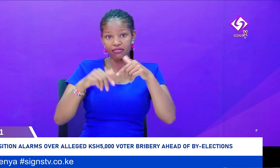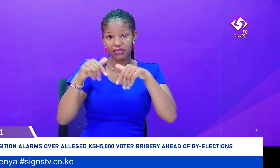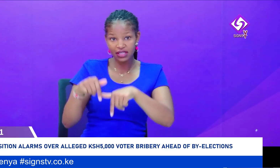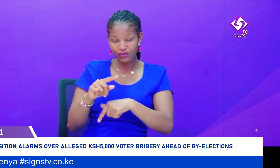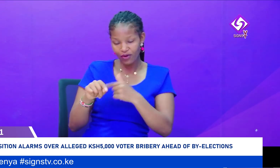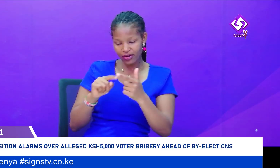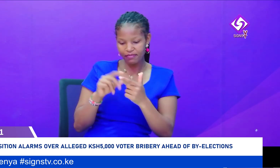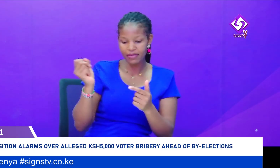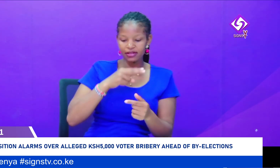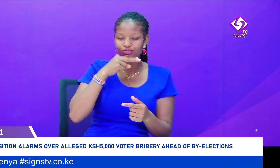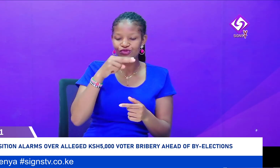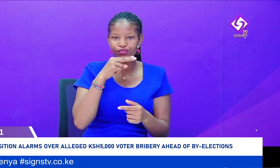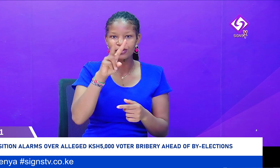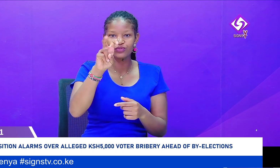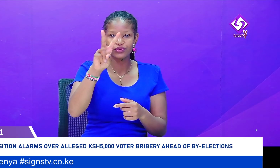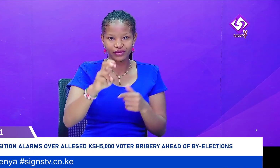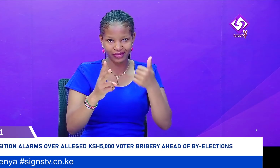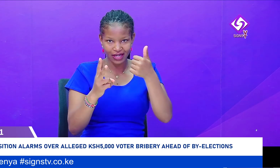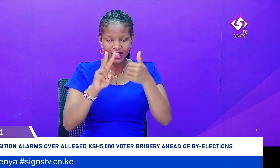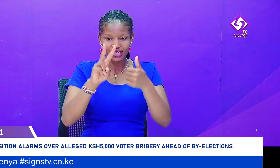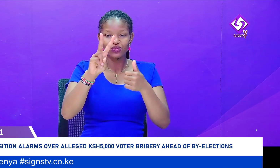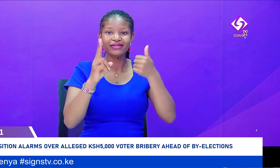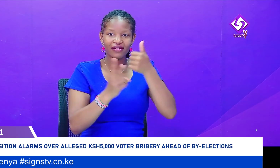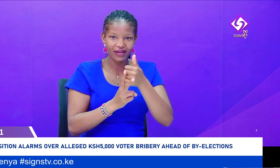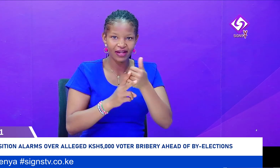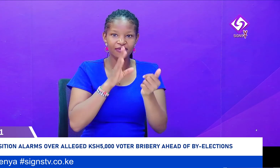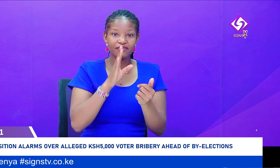to influence the outcome of the upcoming November